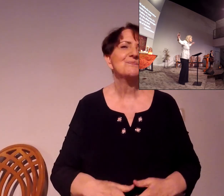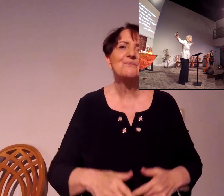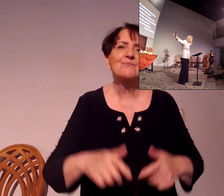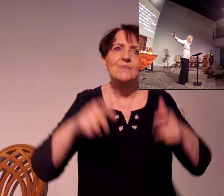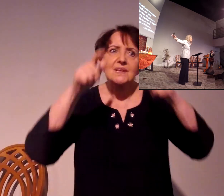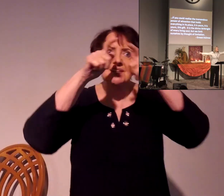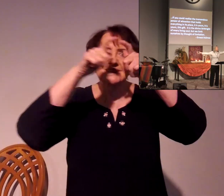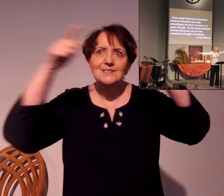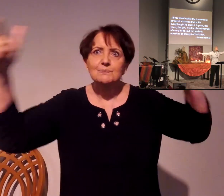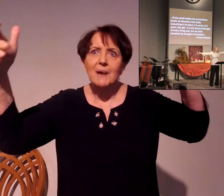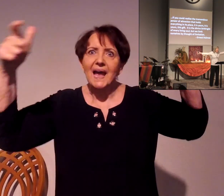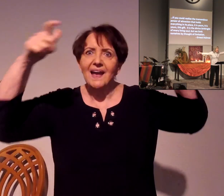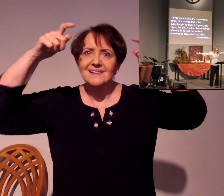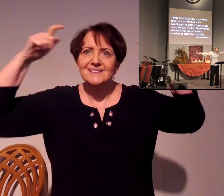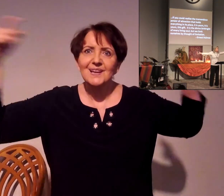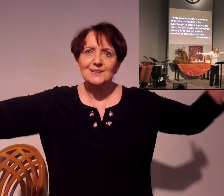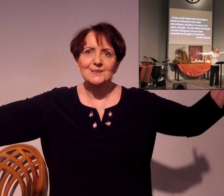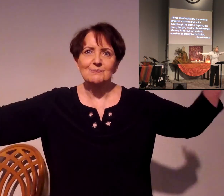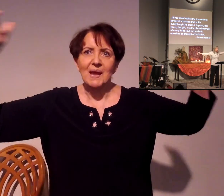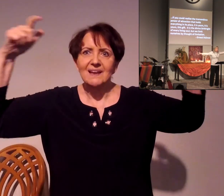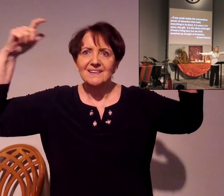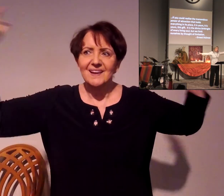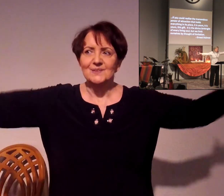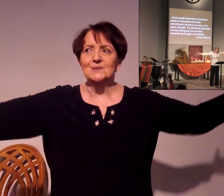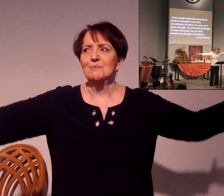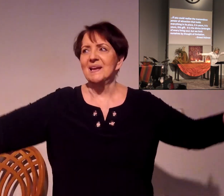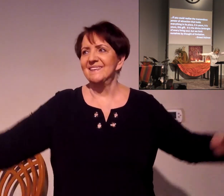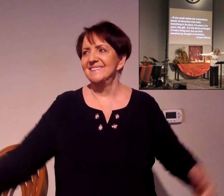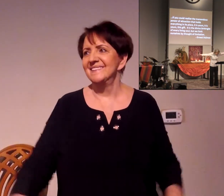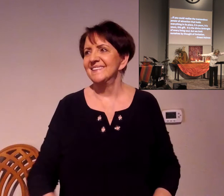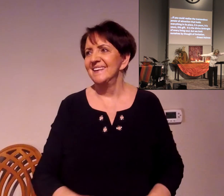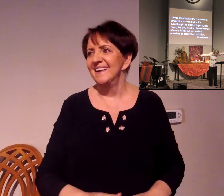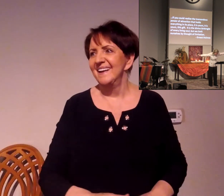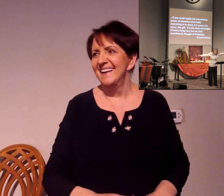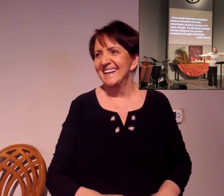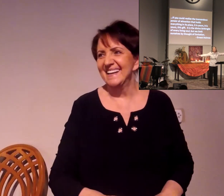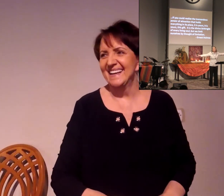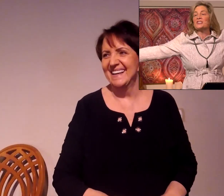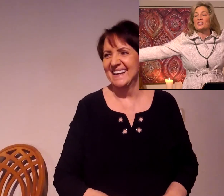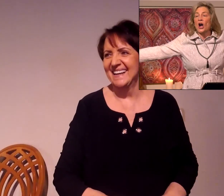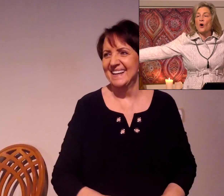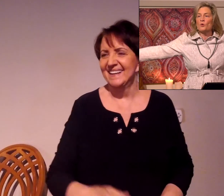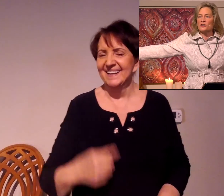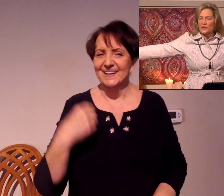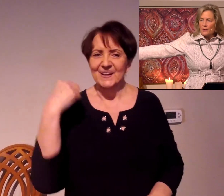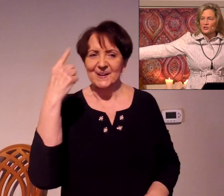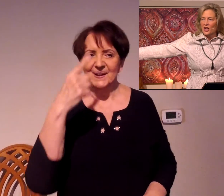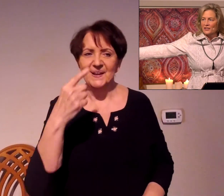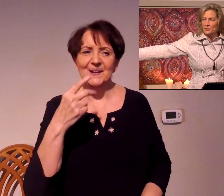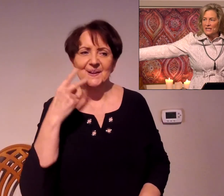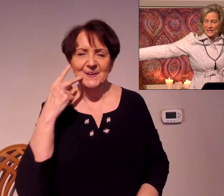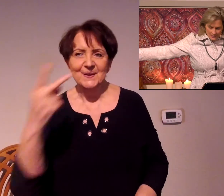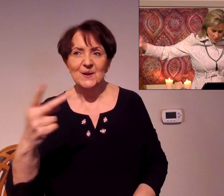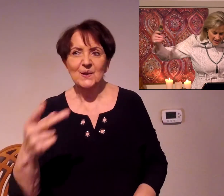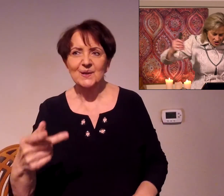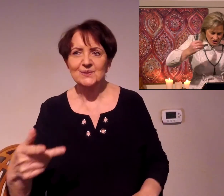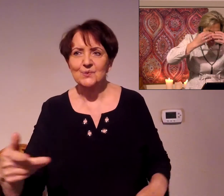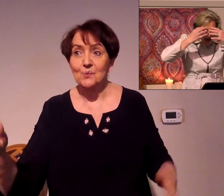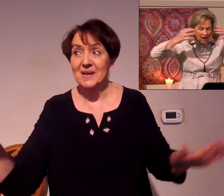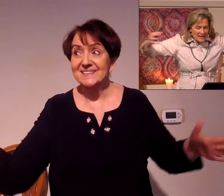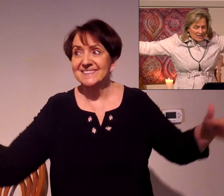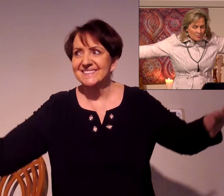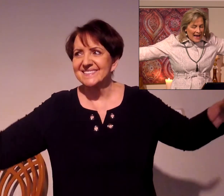more. Reach. Expand. Look at those wingspans, right? You'll do this at home where your neighbor's not going to be hit,